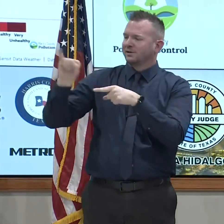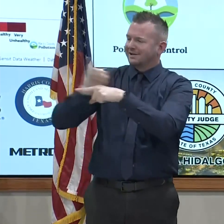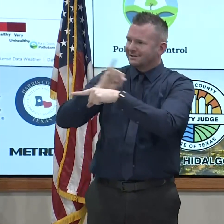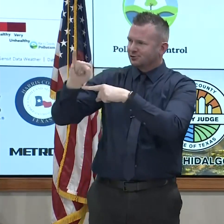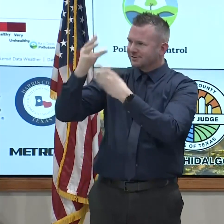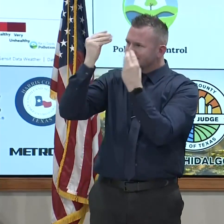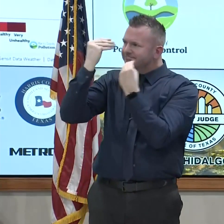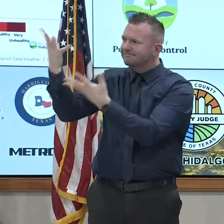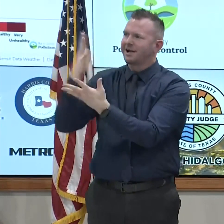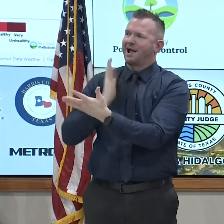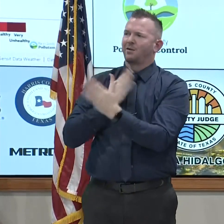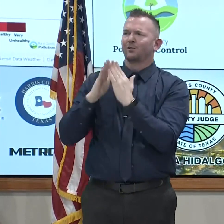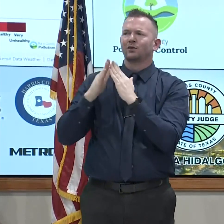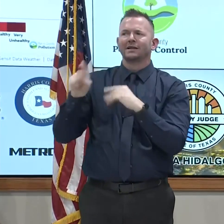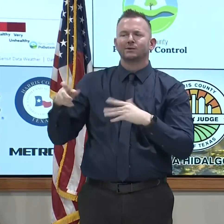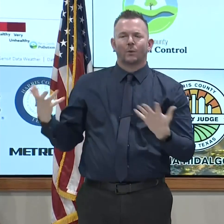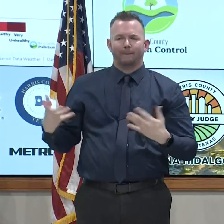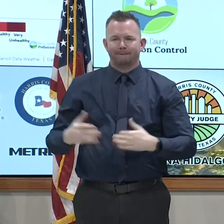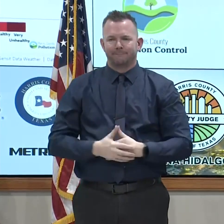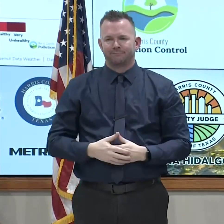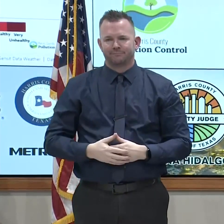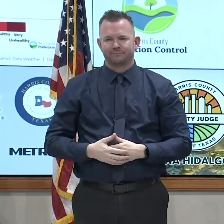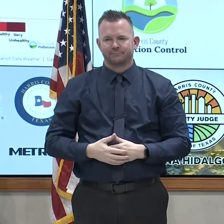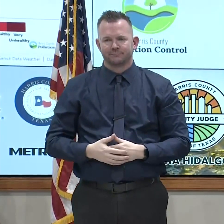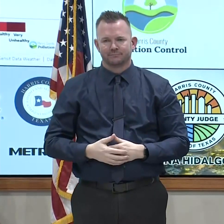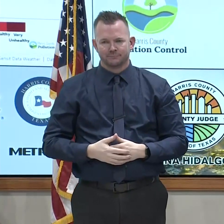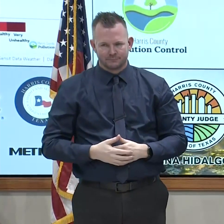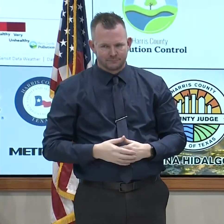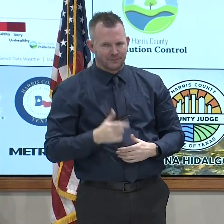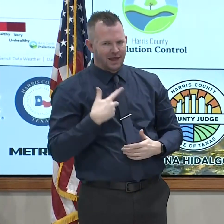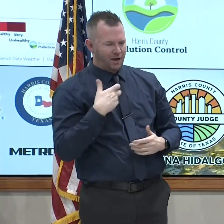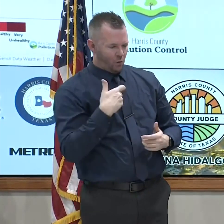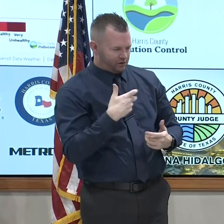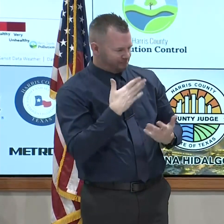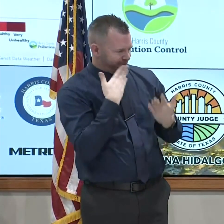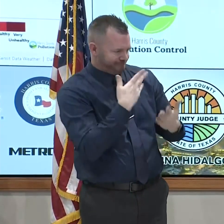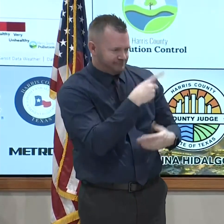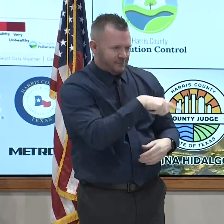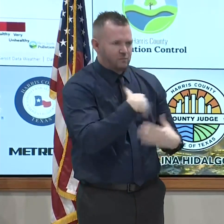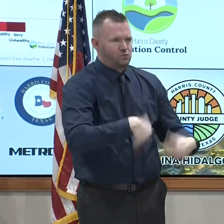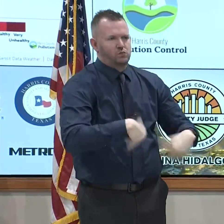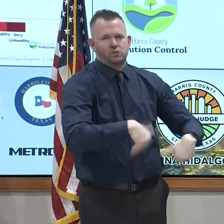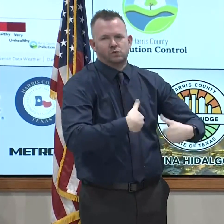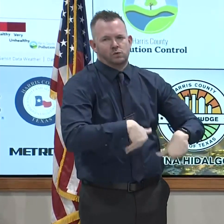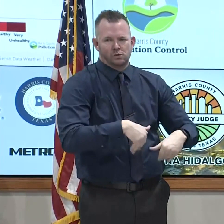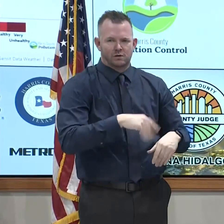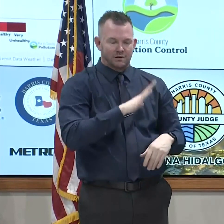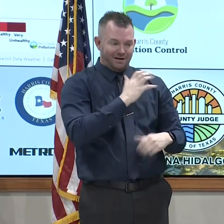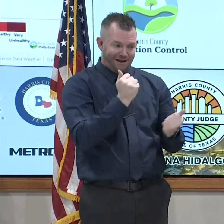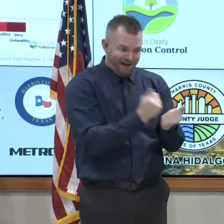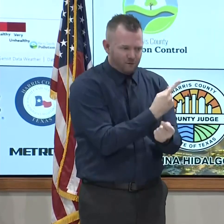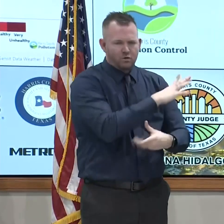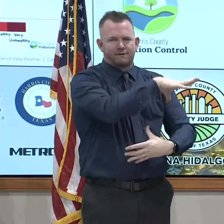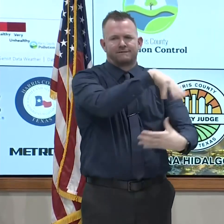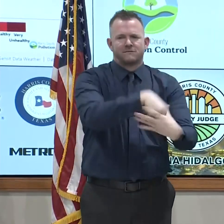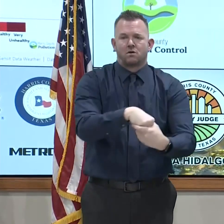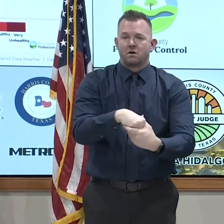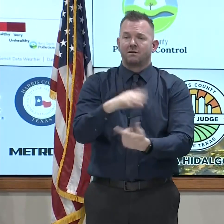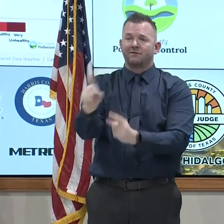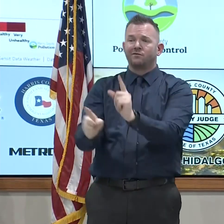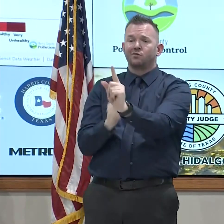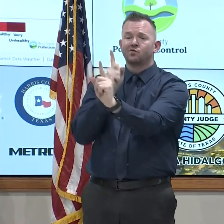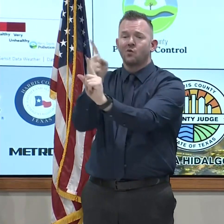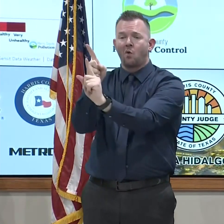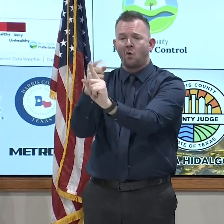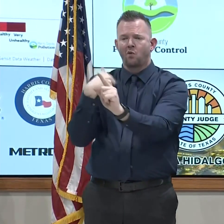Prevention, of course the judge's office and Commissioner Garcia's office, and really everybody in between. Our ultimate deliverable as part of this project will be a playbook